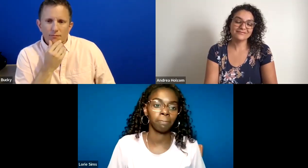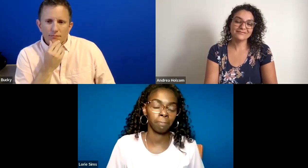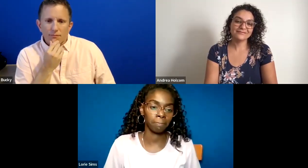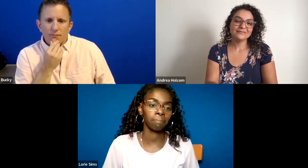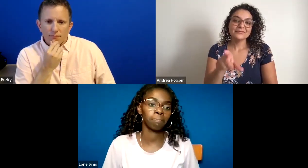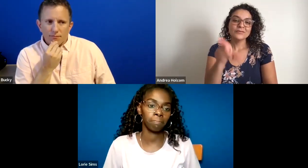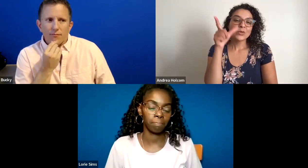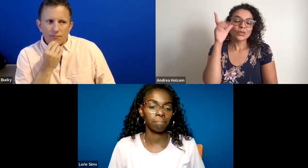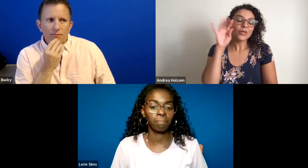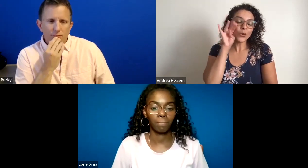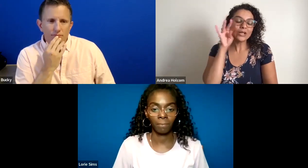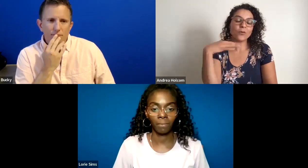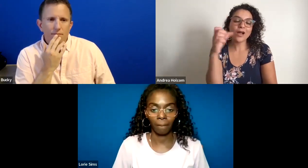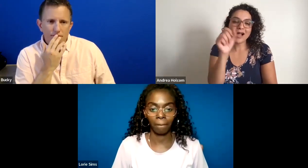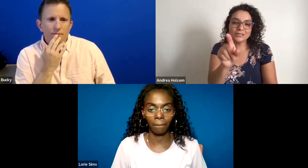ambivalent in my approach.